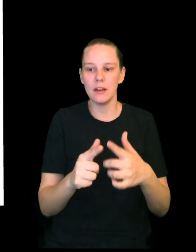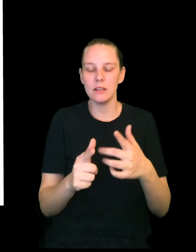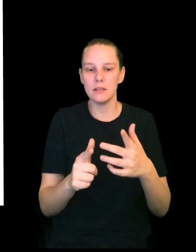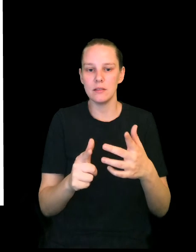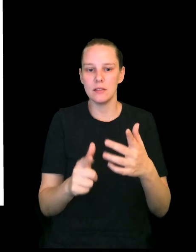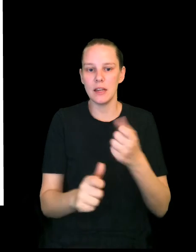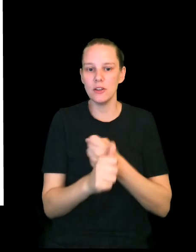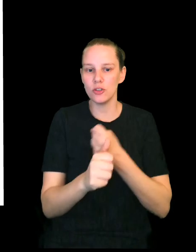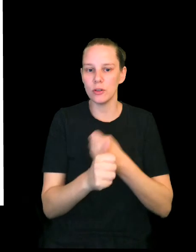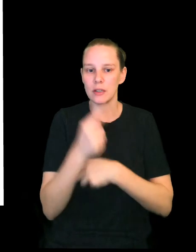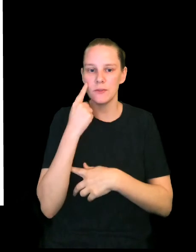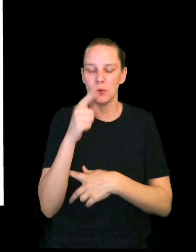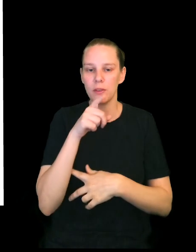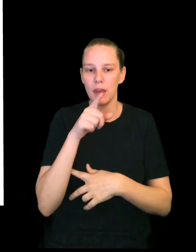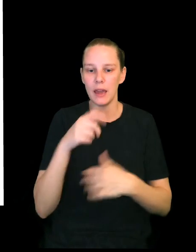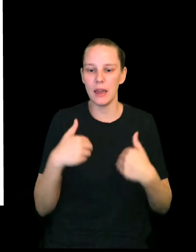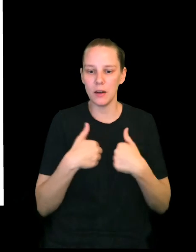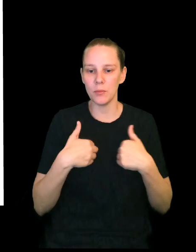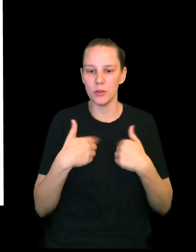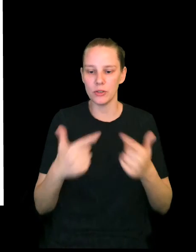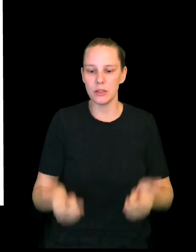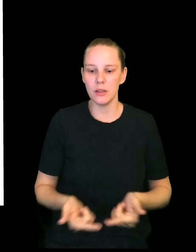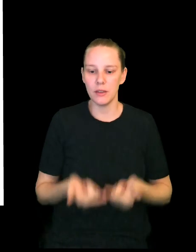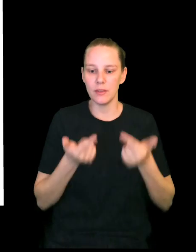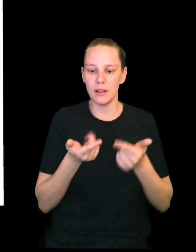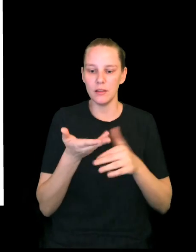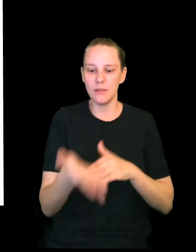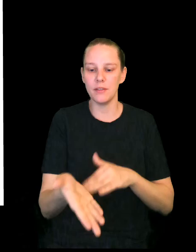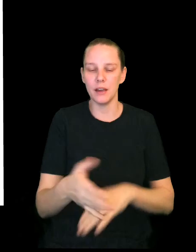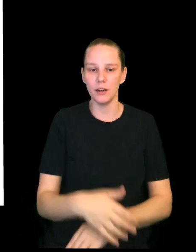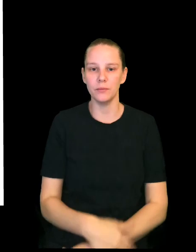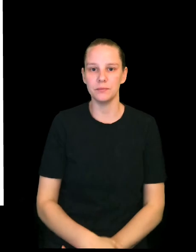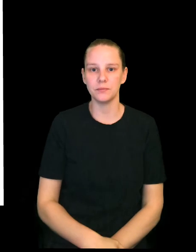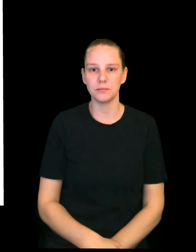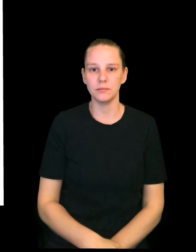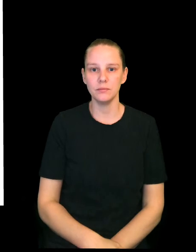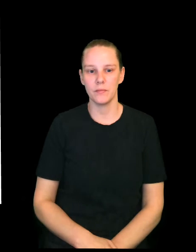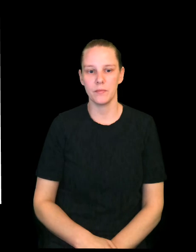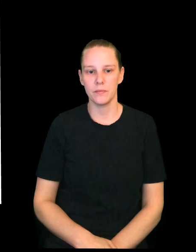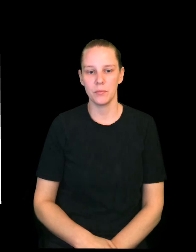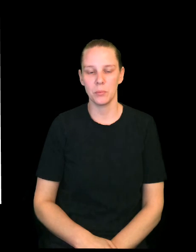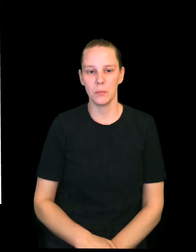then that is dangerous for the animals that live there.